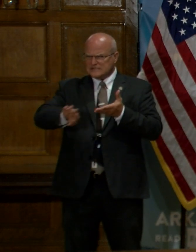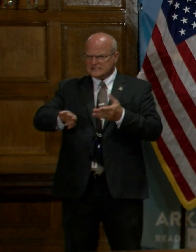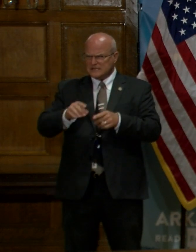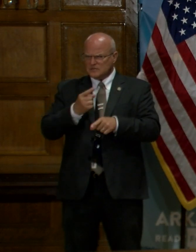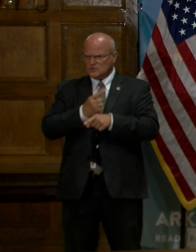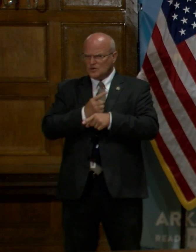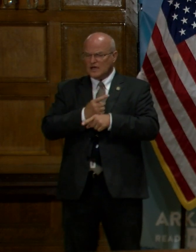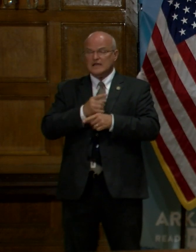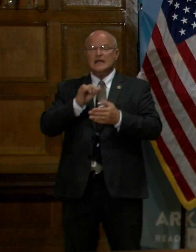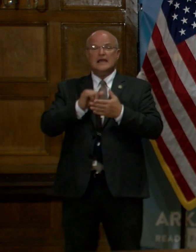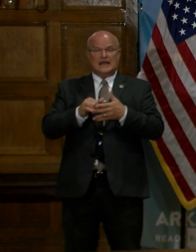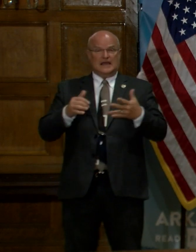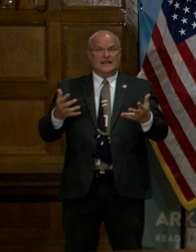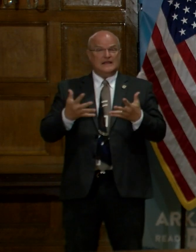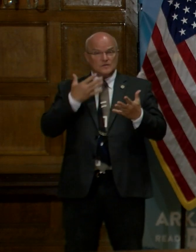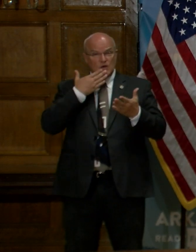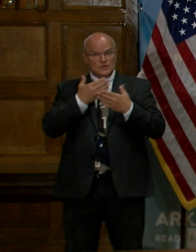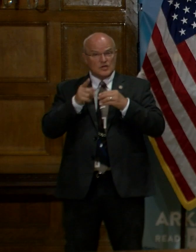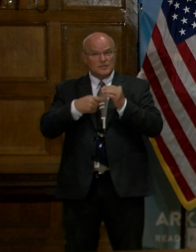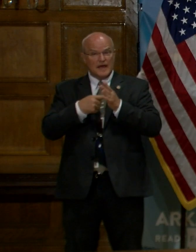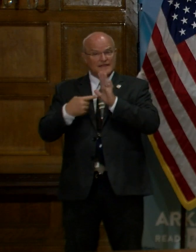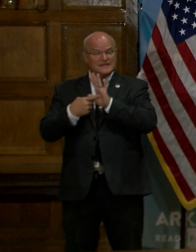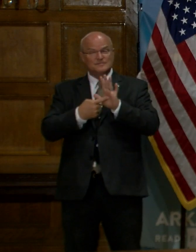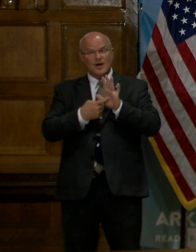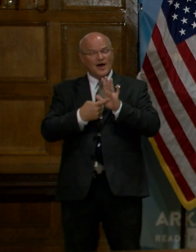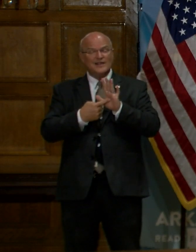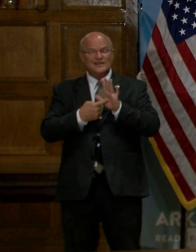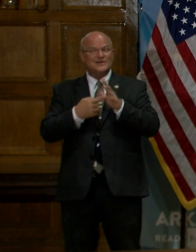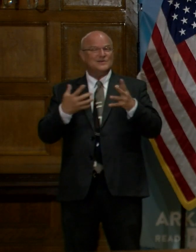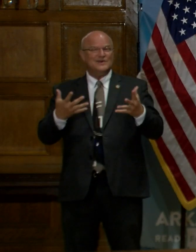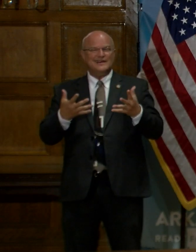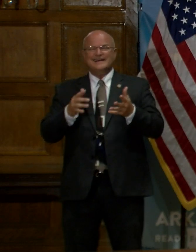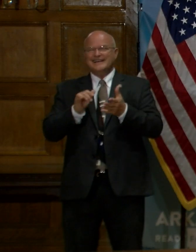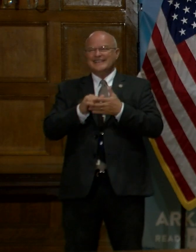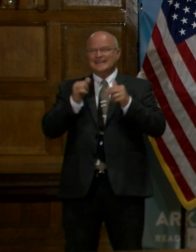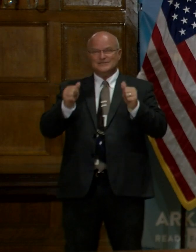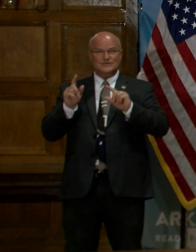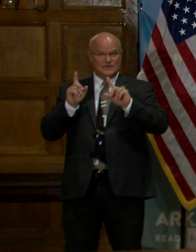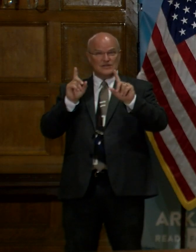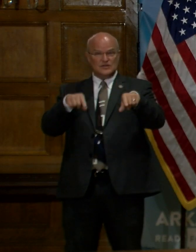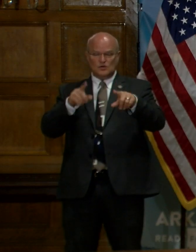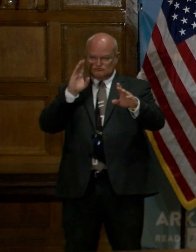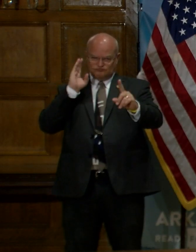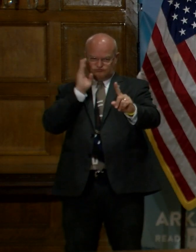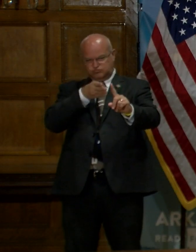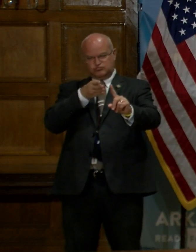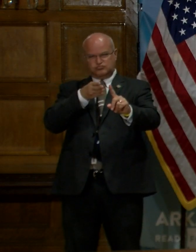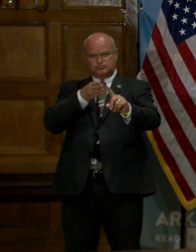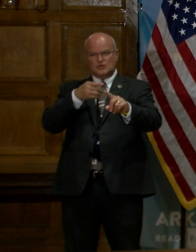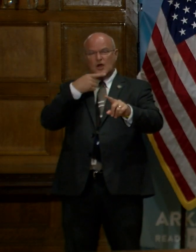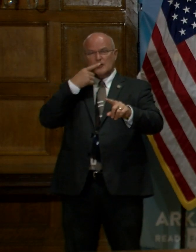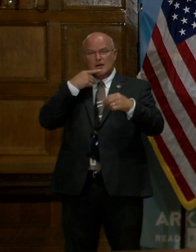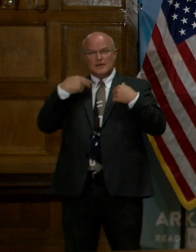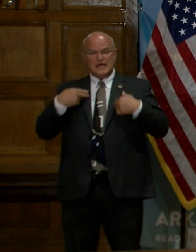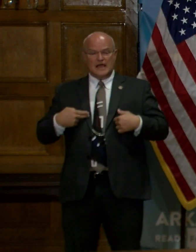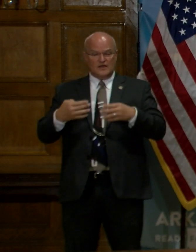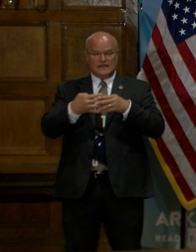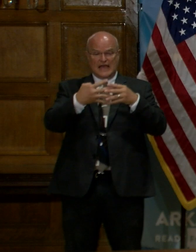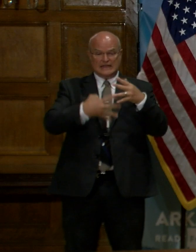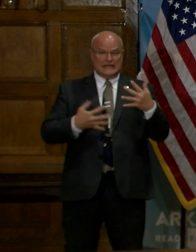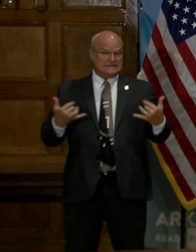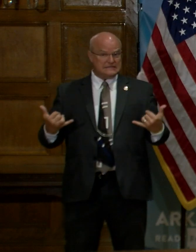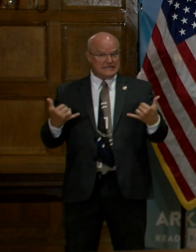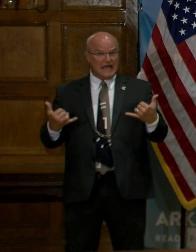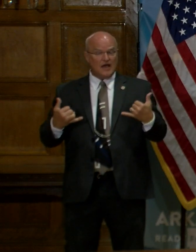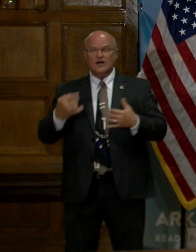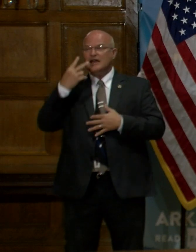exempt? And that's what's good about this model ordinance, is that you can go directly to our public health guidelines